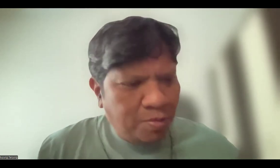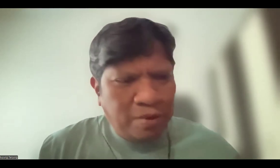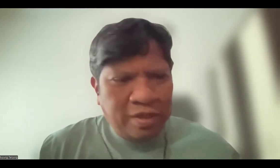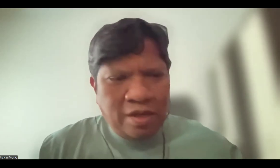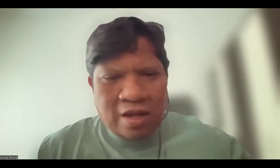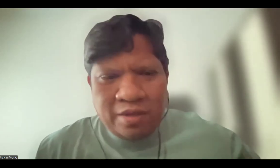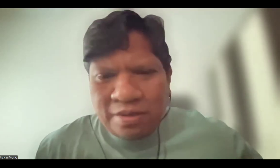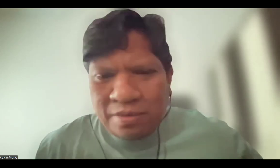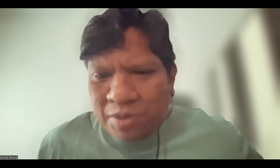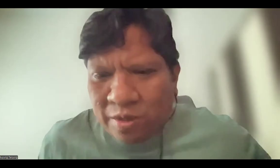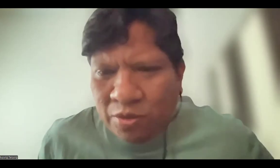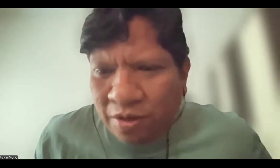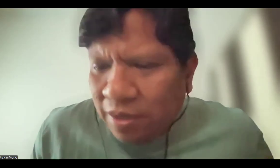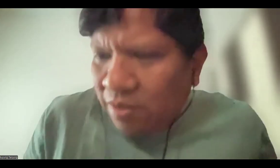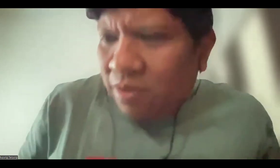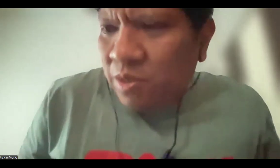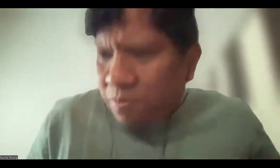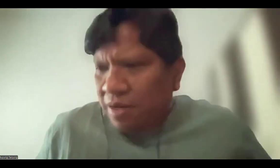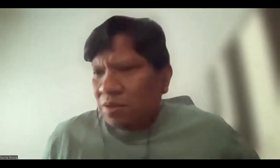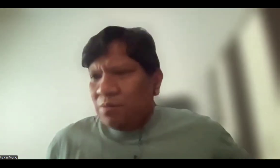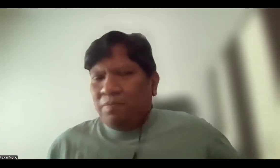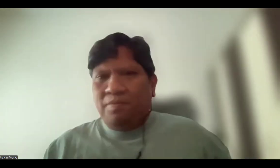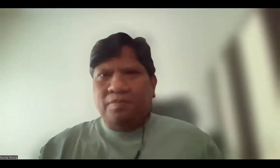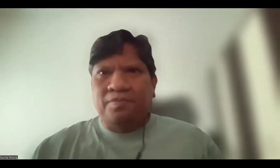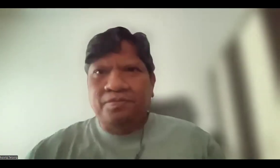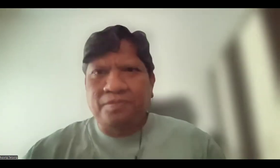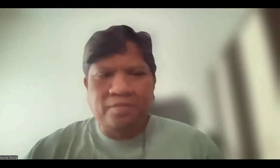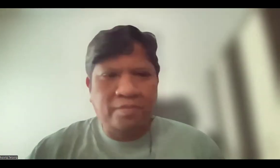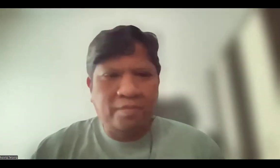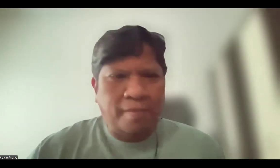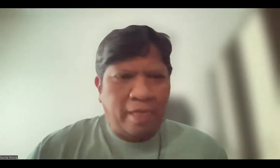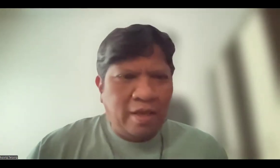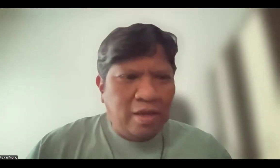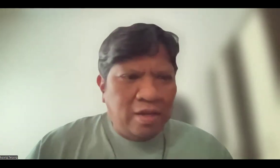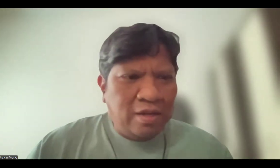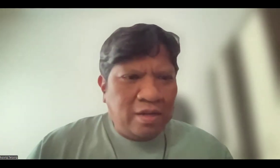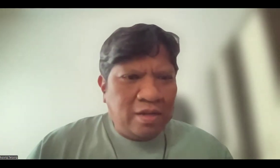Please waiting other person join in this breakout room.